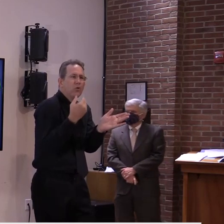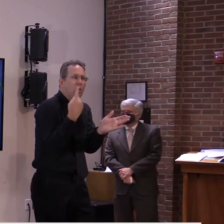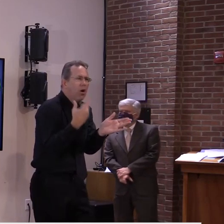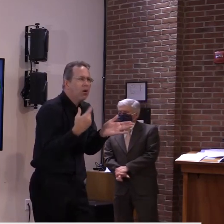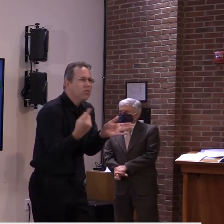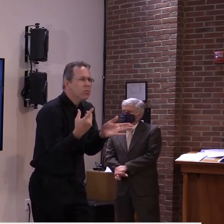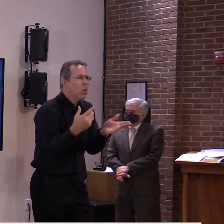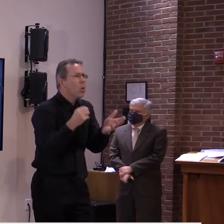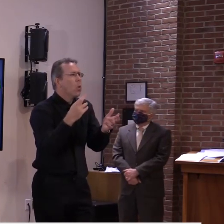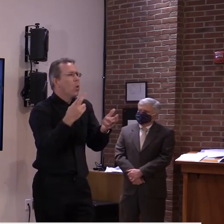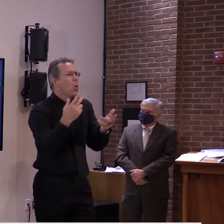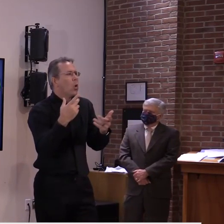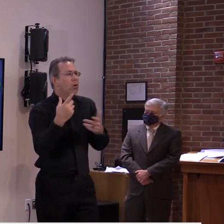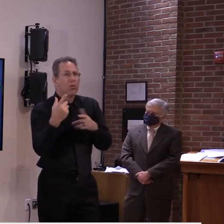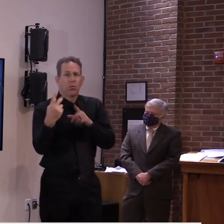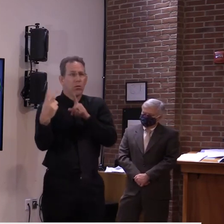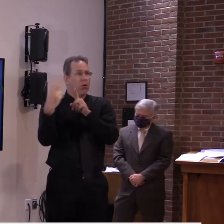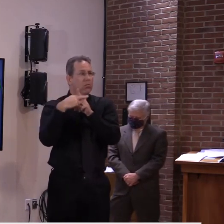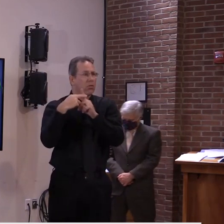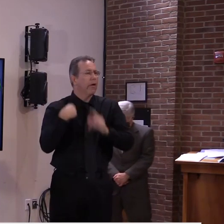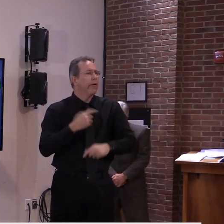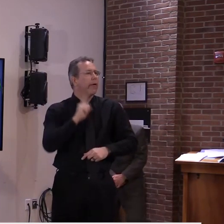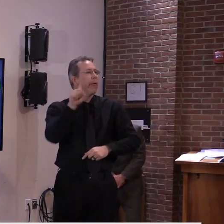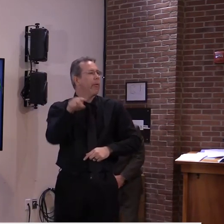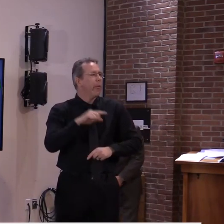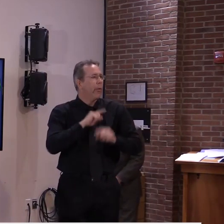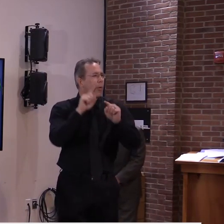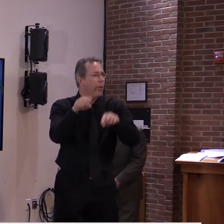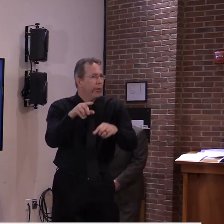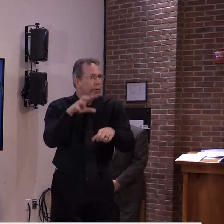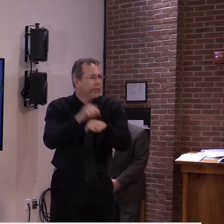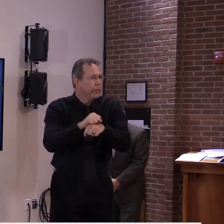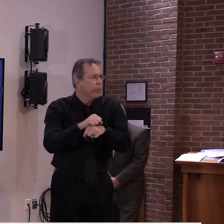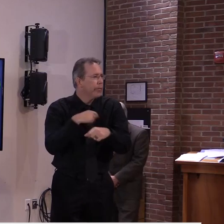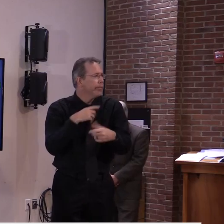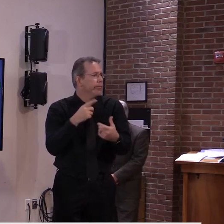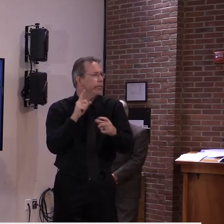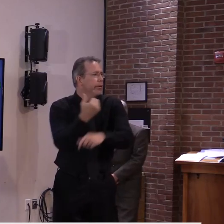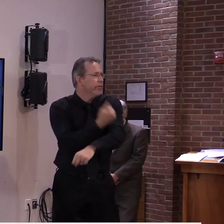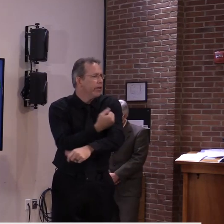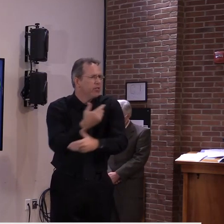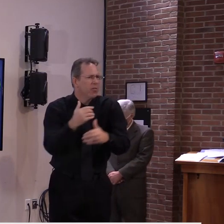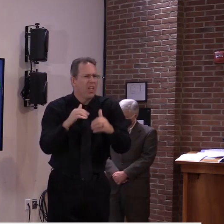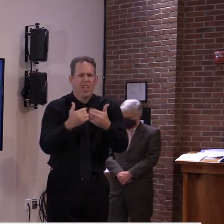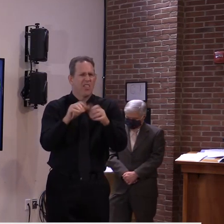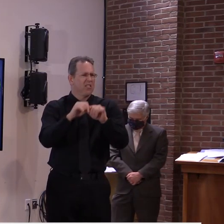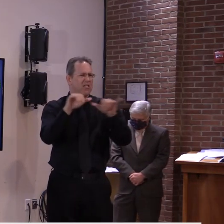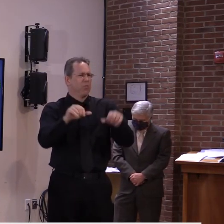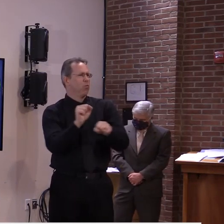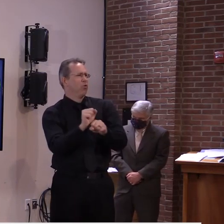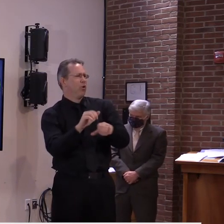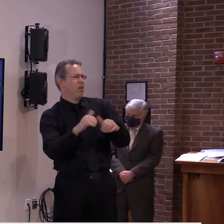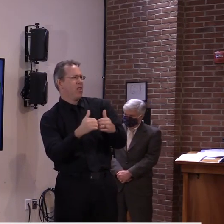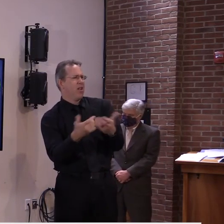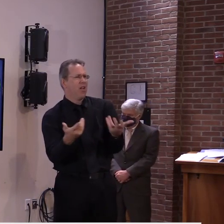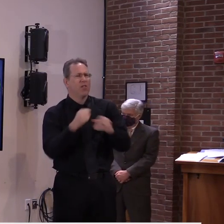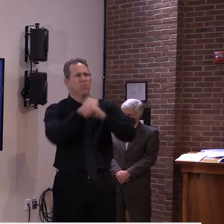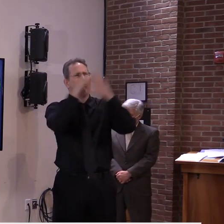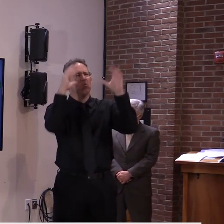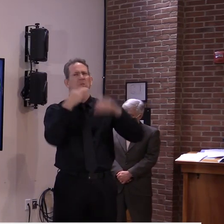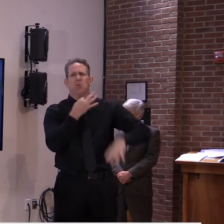to all the different providers that you know are part of that and tell them, hey, all your workers can get one now? Like, kind of, how are the logistics going to work here?